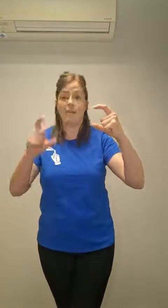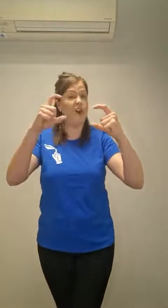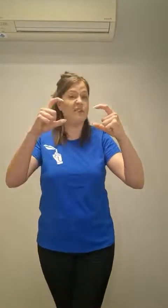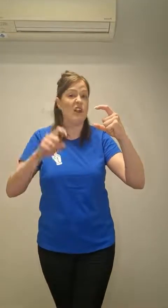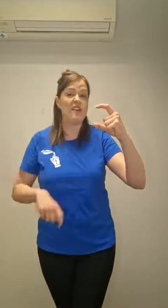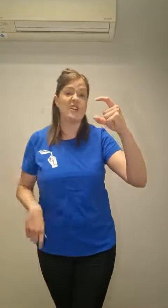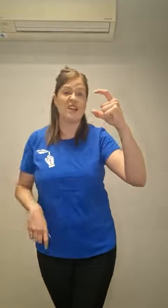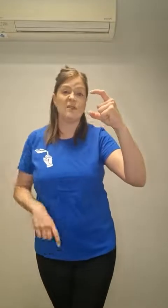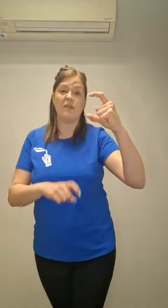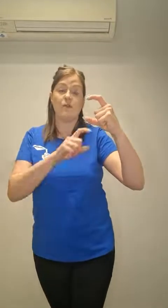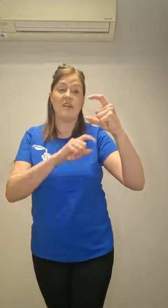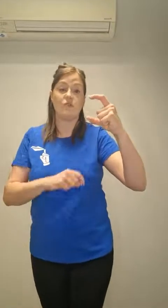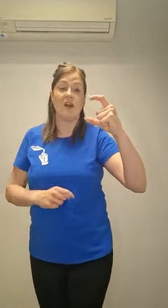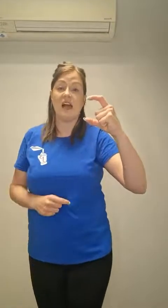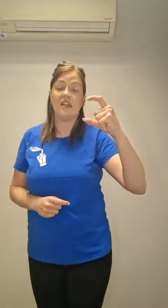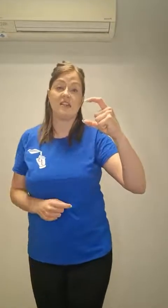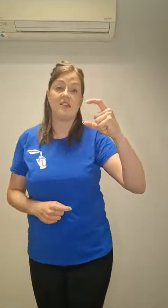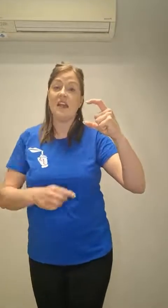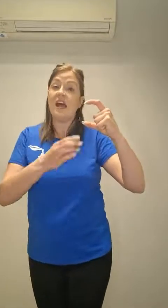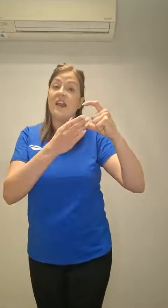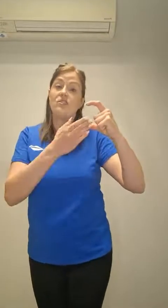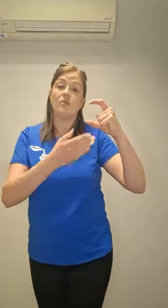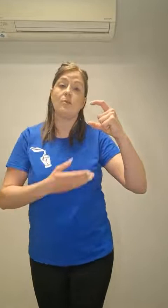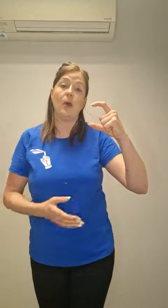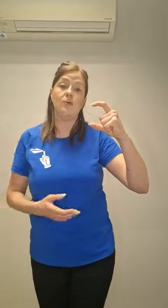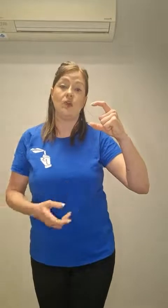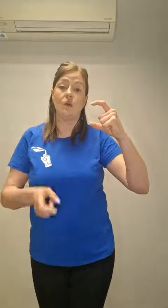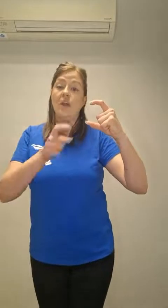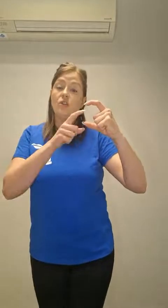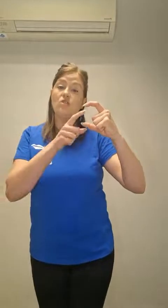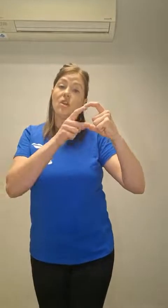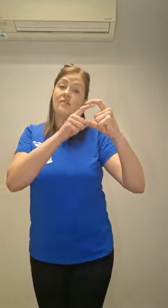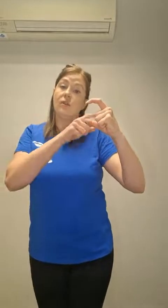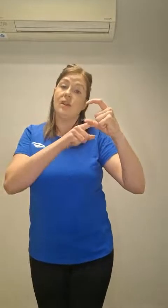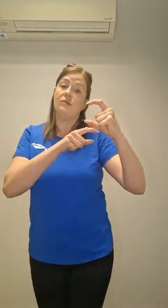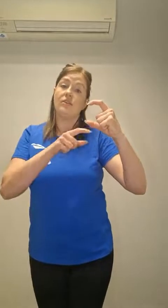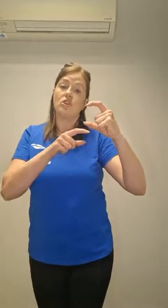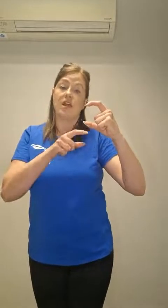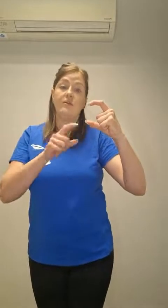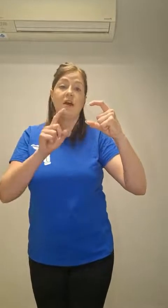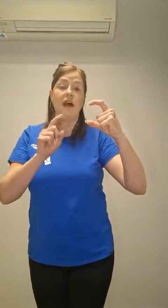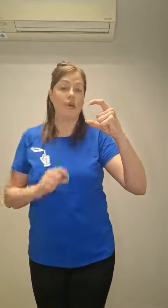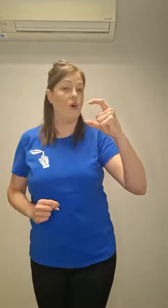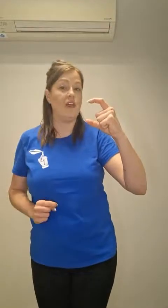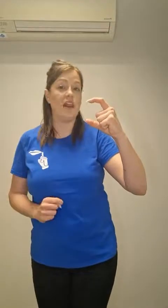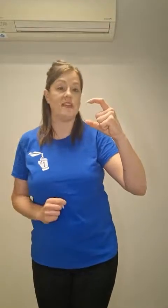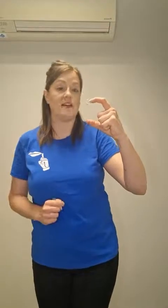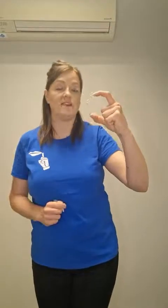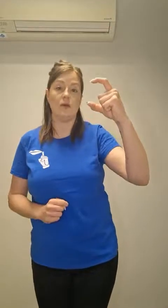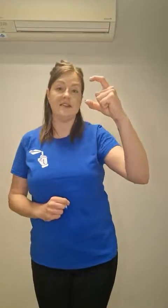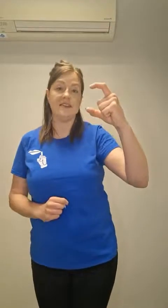if you're left-handed, but for me as a right hand, it doesn't. And it's not supposed to. You're just looking for the shape and not the letter. So a C